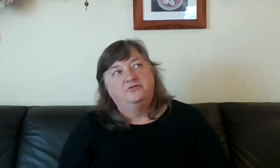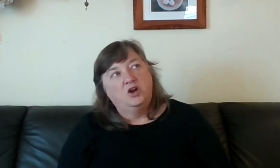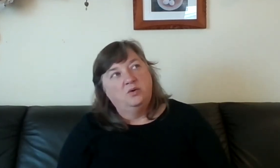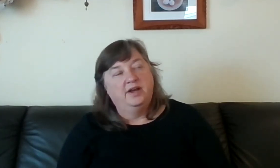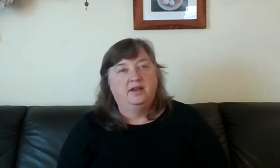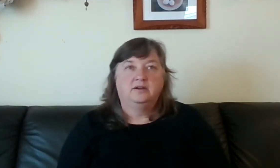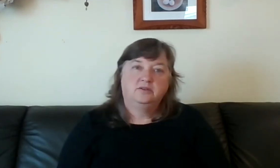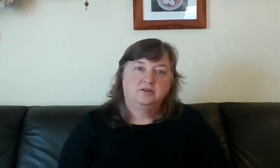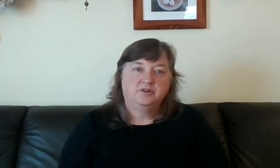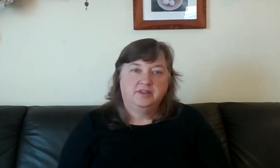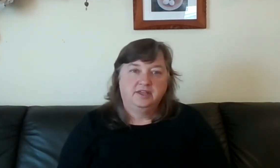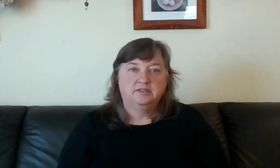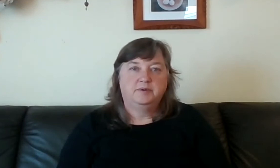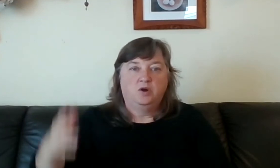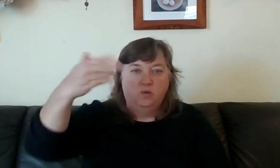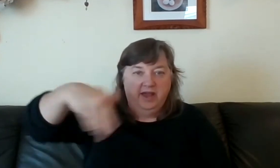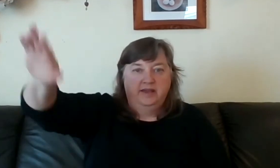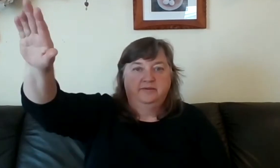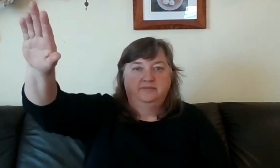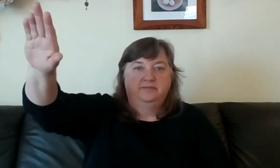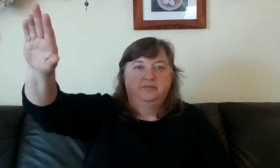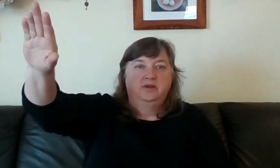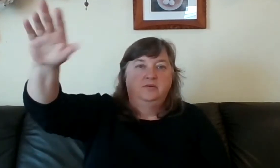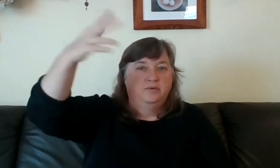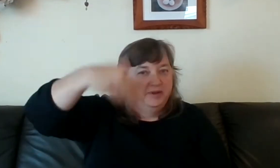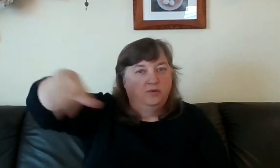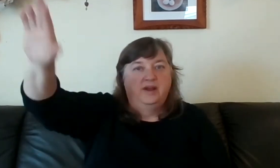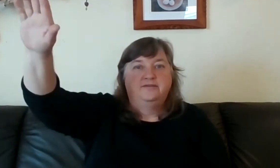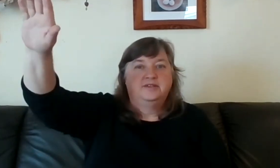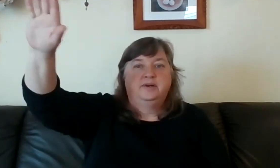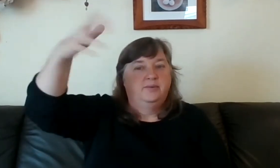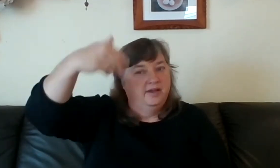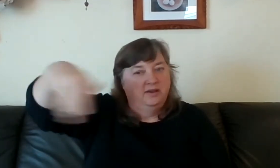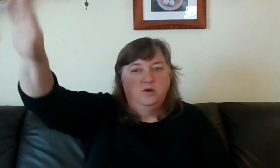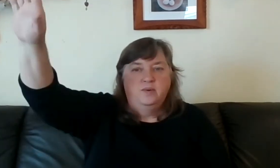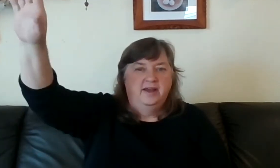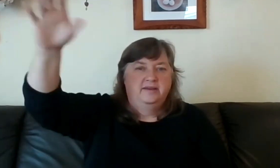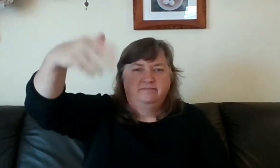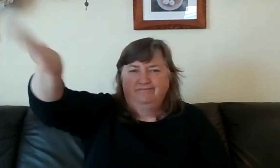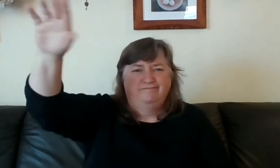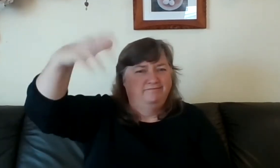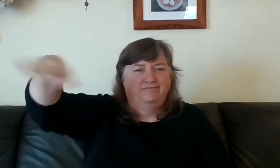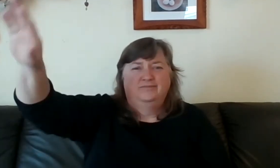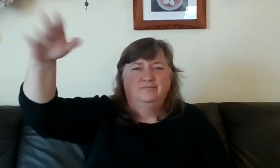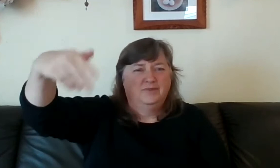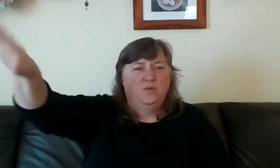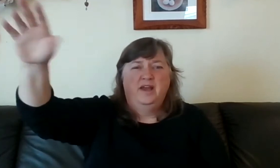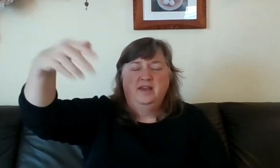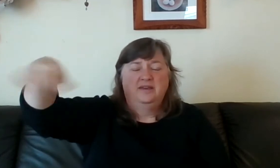far away are two different things, but away would be to wave somebody away. Go away, away.